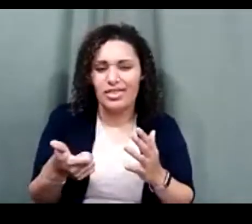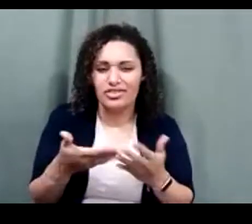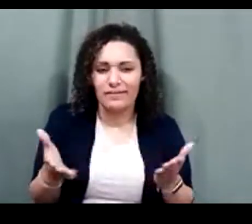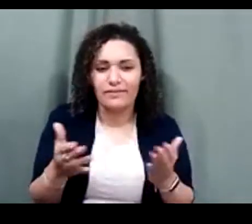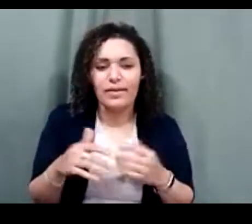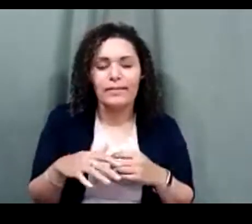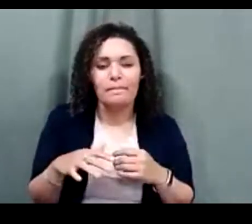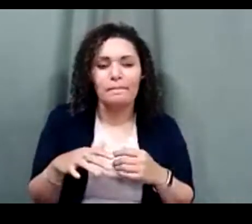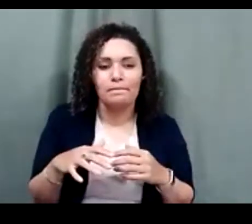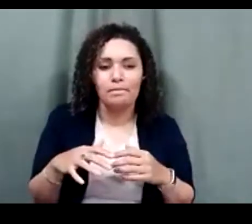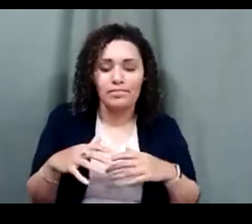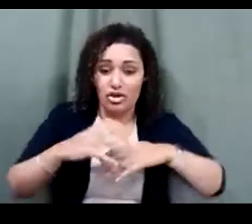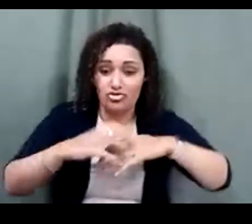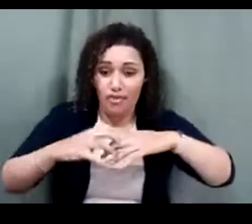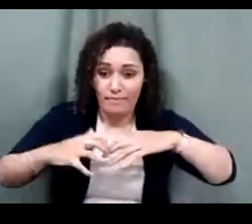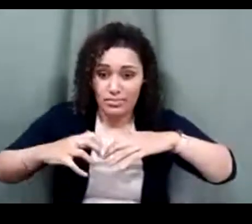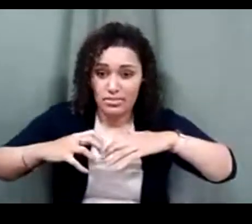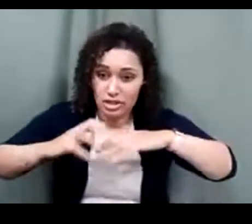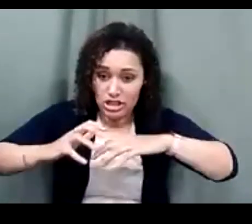When you shake the grapes off,